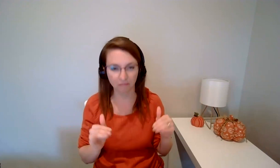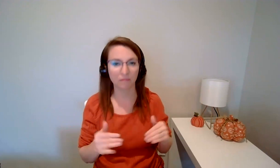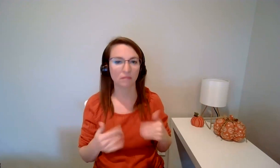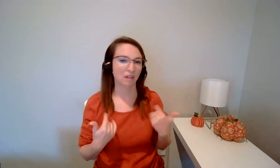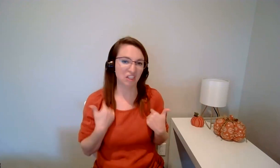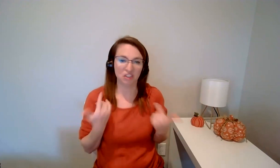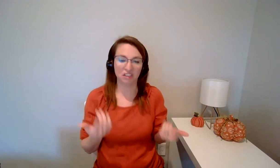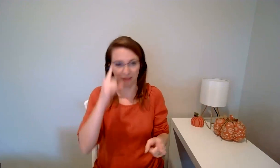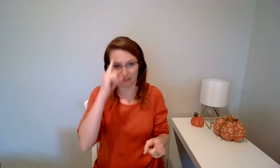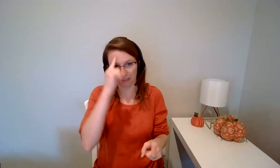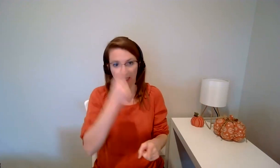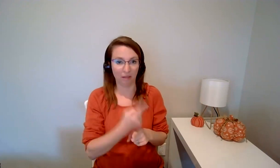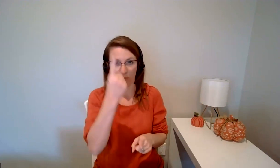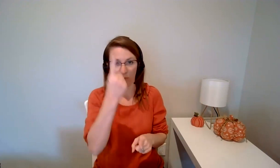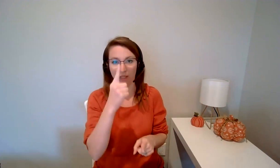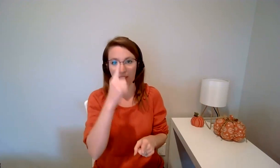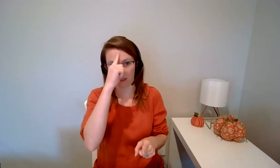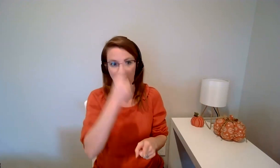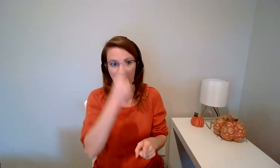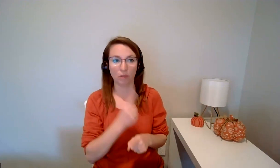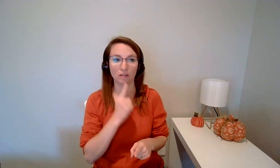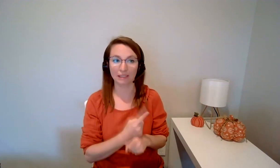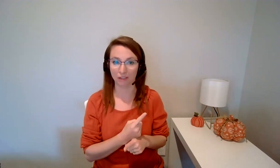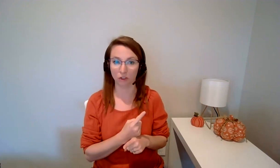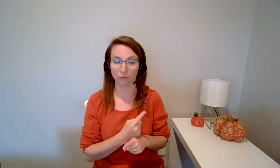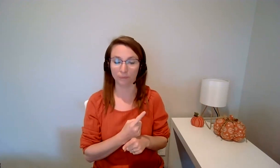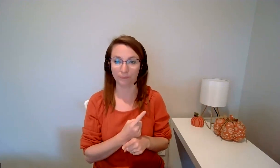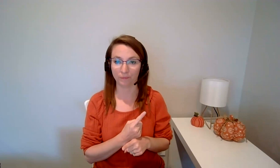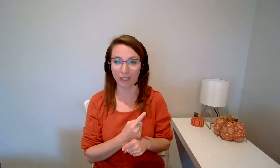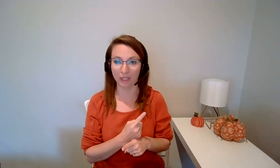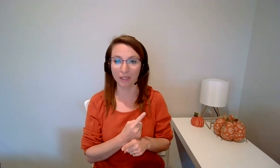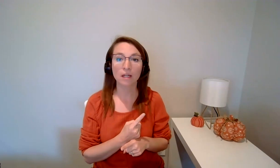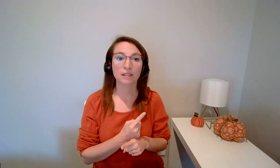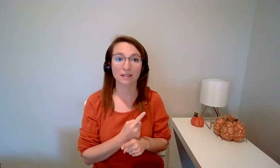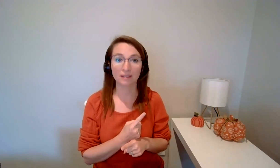equally. I just tend to sign with a 1 hand shape, brother and sister. Okay.